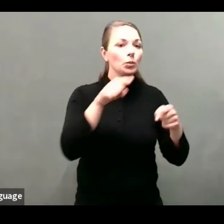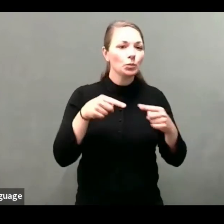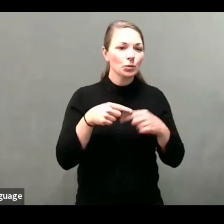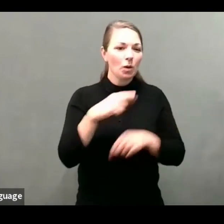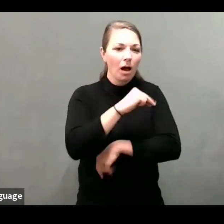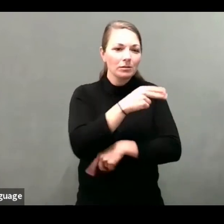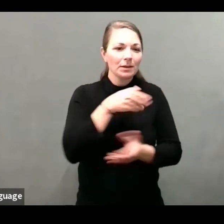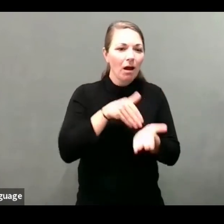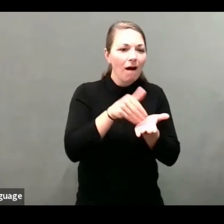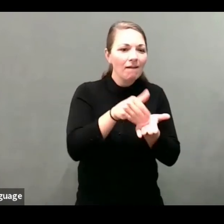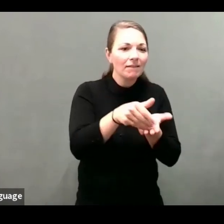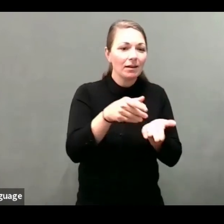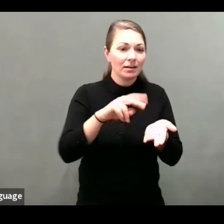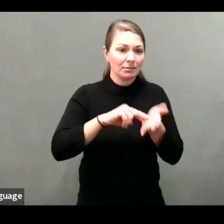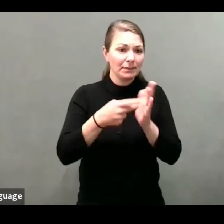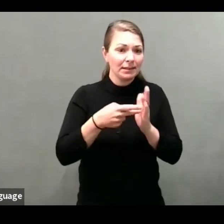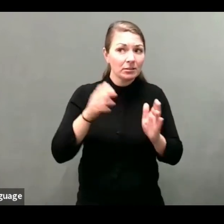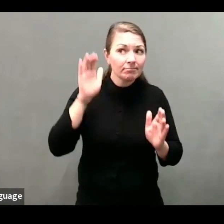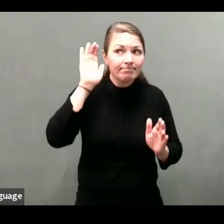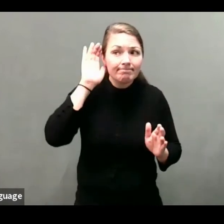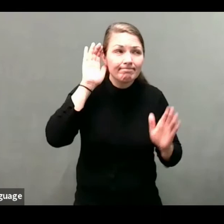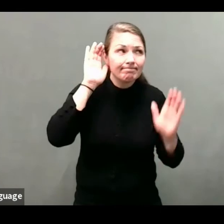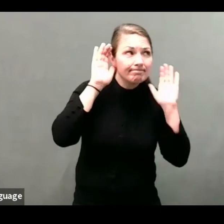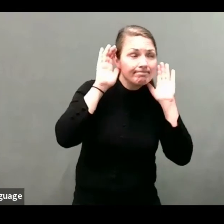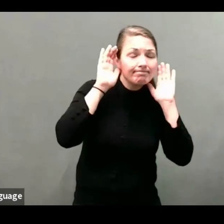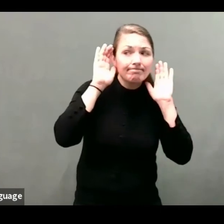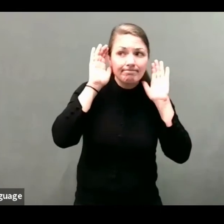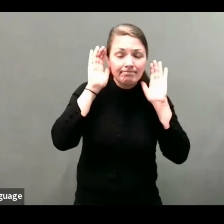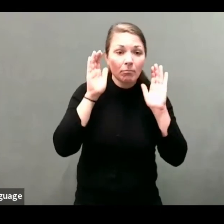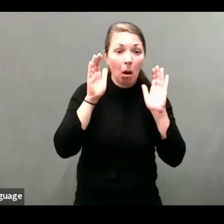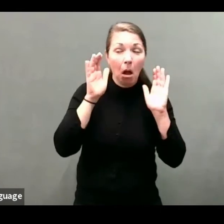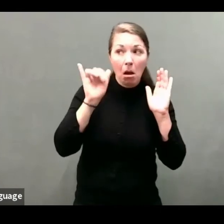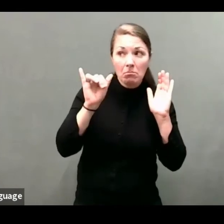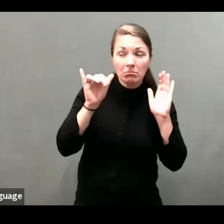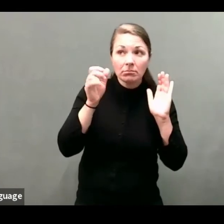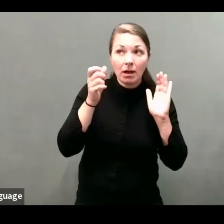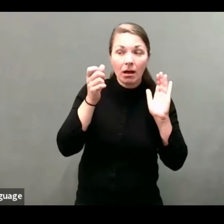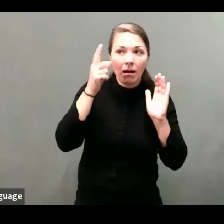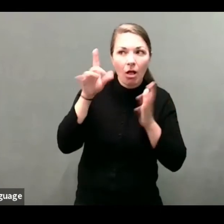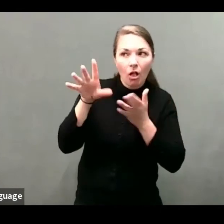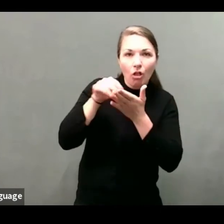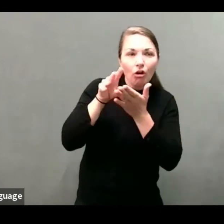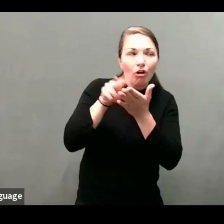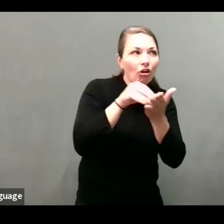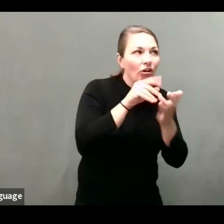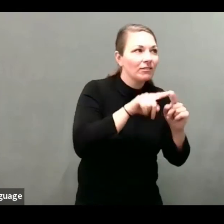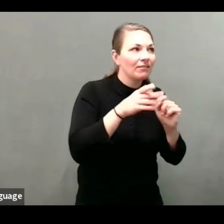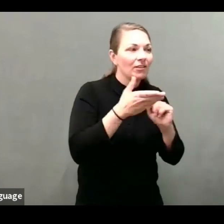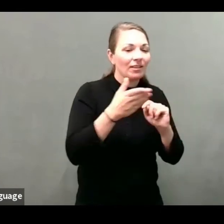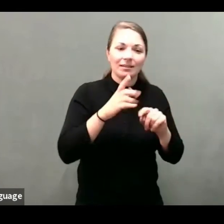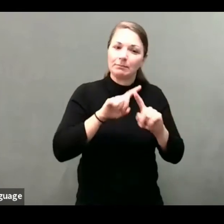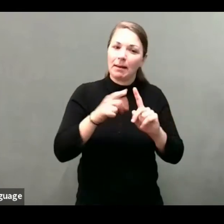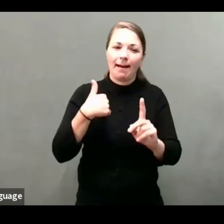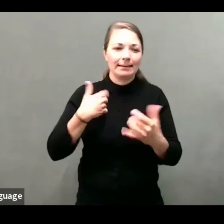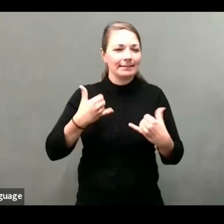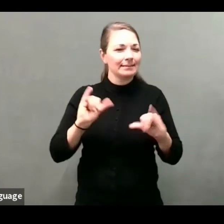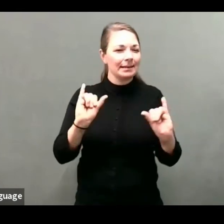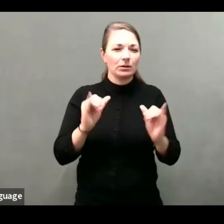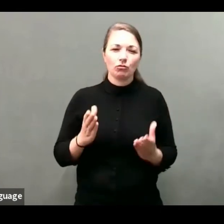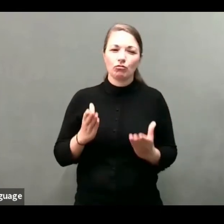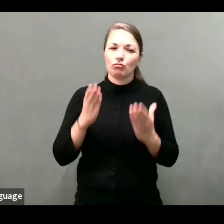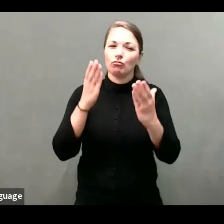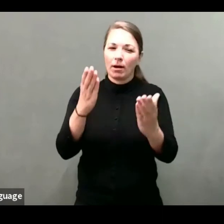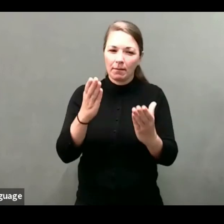overhearing things. And I would say still default to what Rebecca mentioned. Keep it